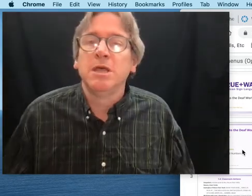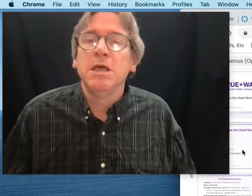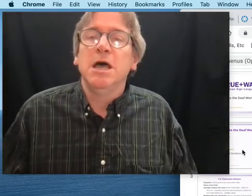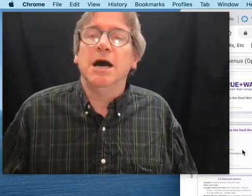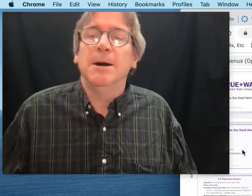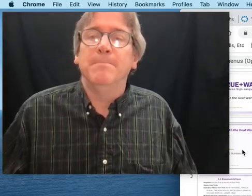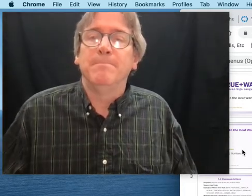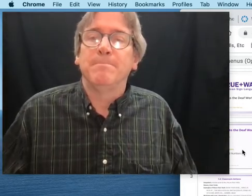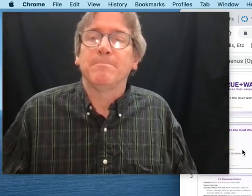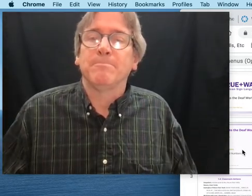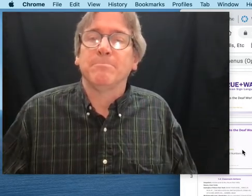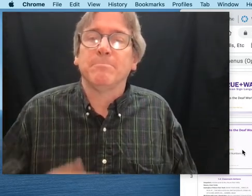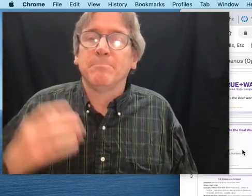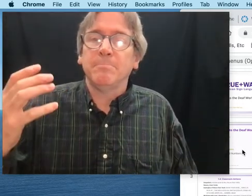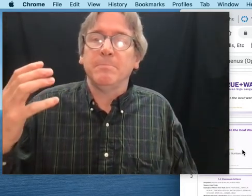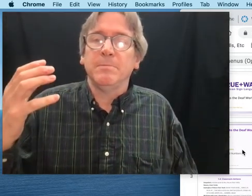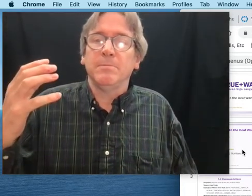something.